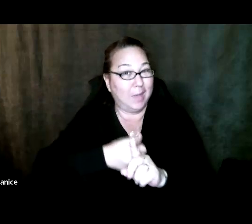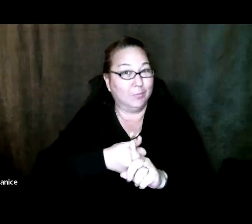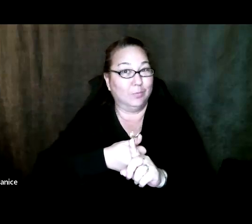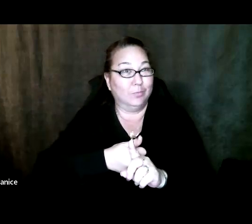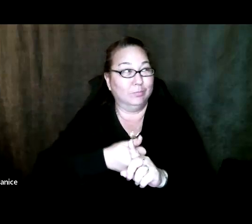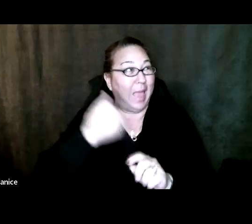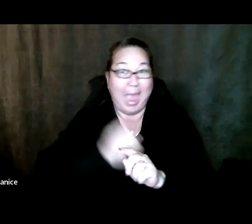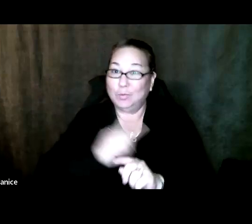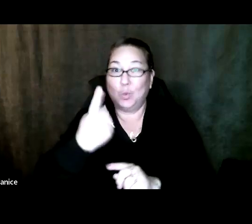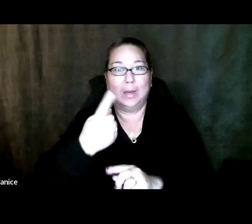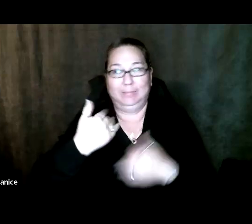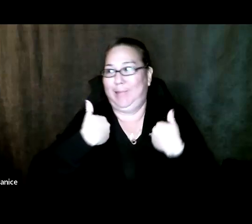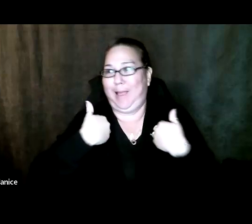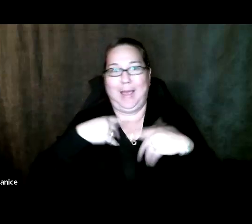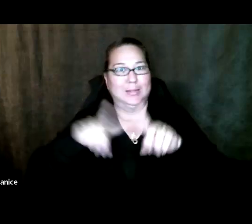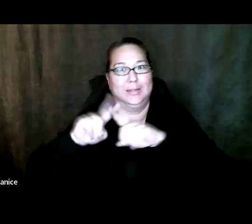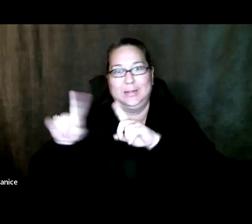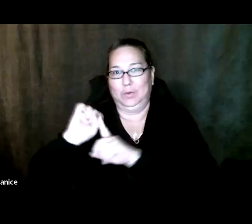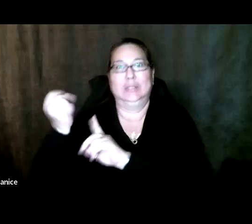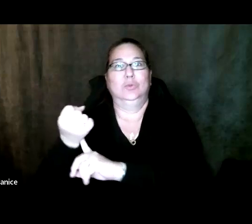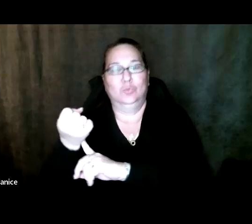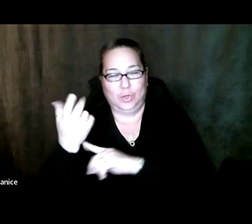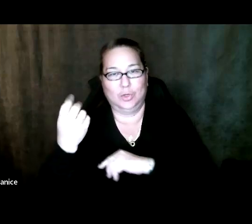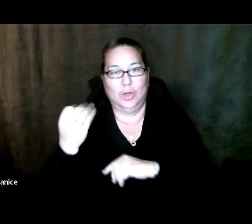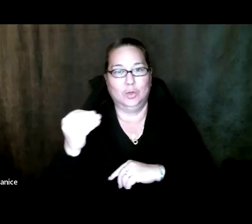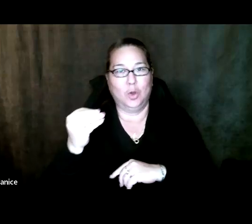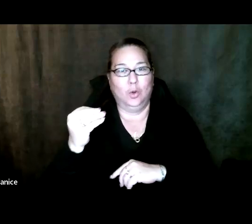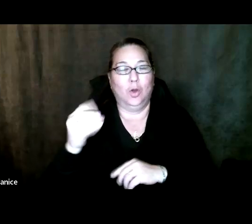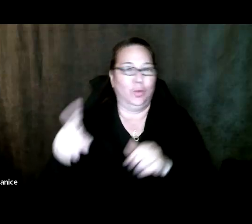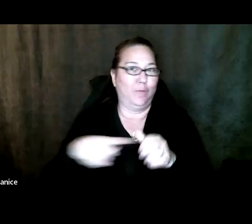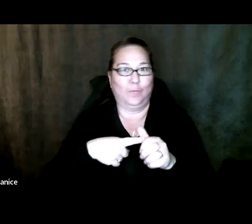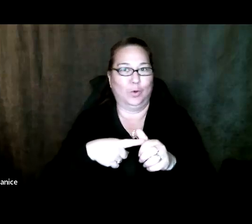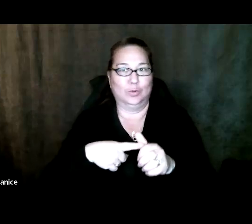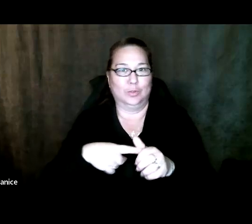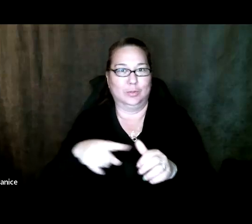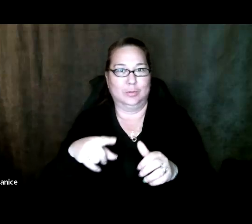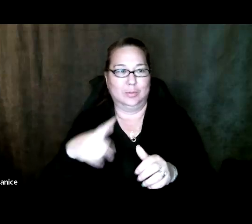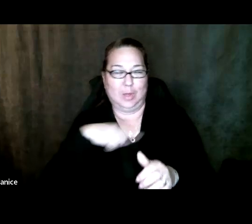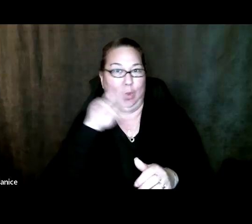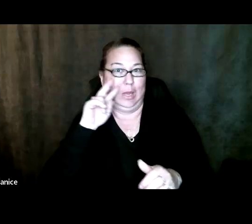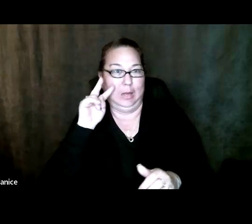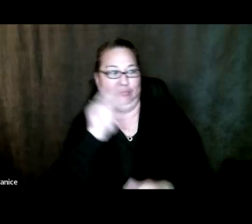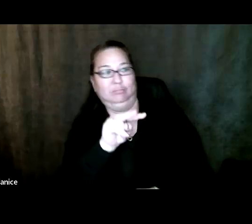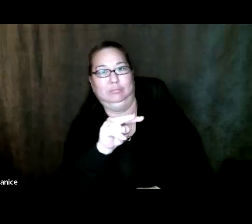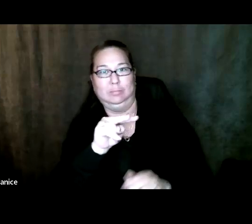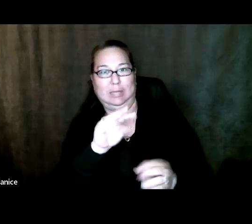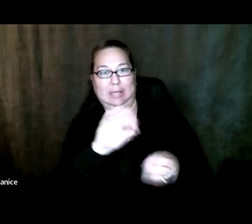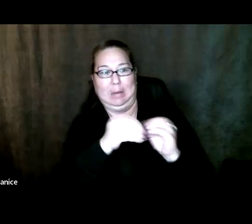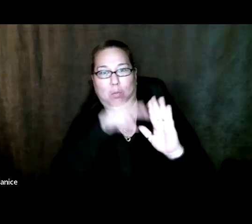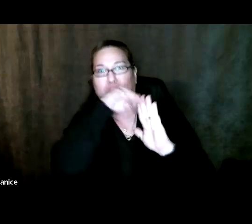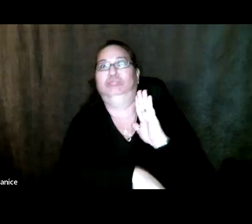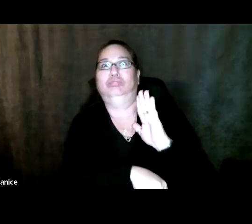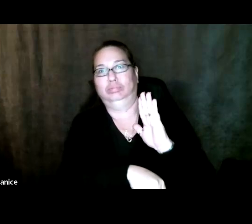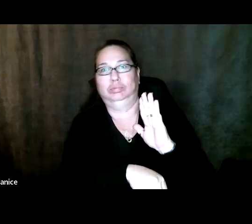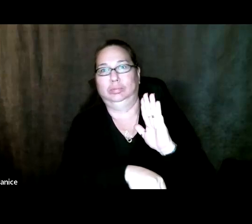slide, that 19-point drop is the first thing they notice. It's very noticeable. There's also, if you look at this